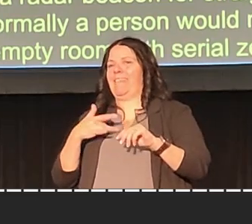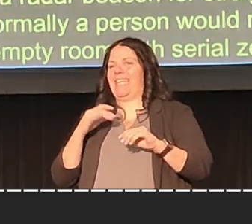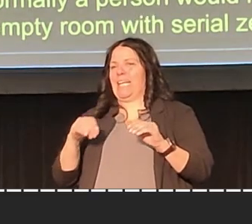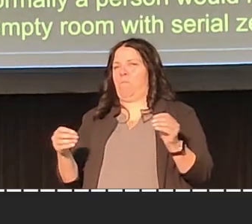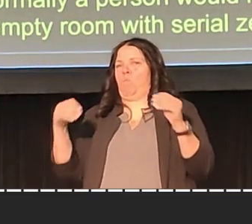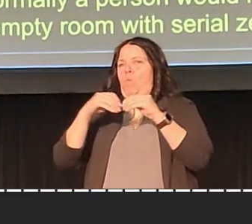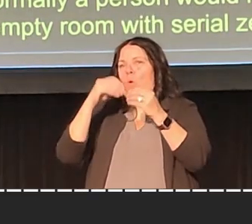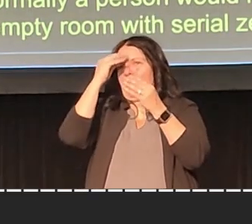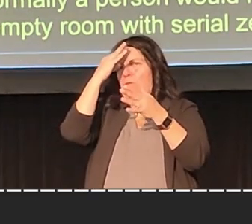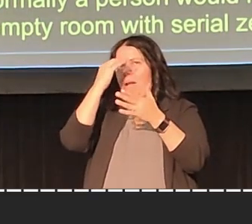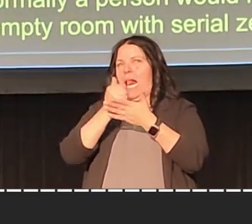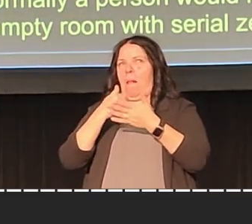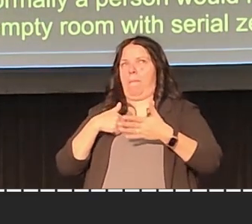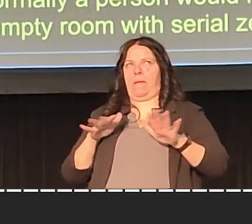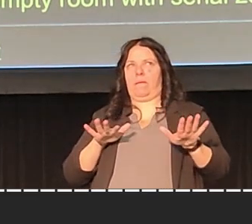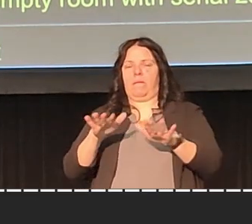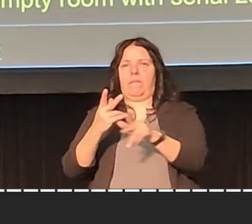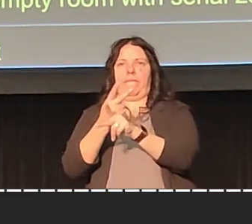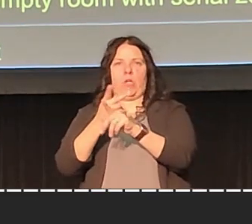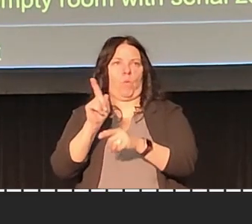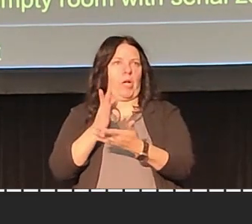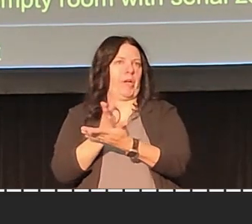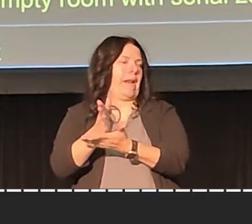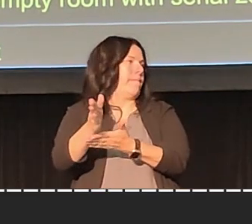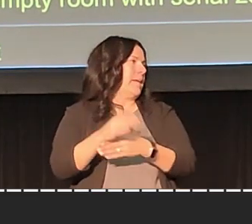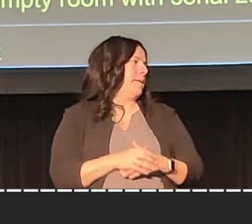fully understand and navigate the space.